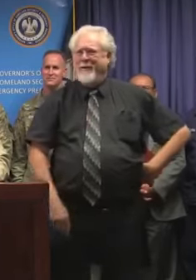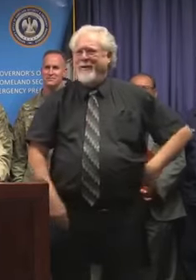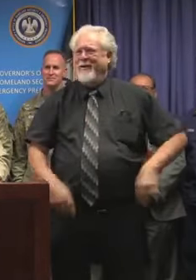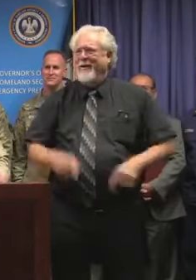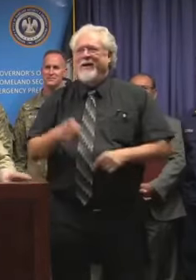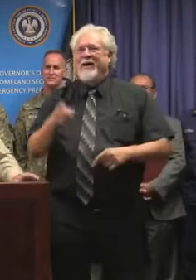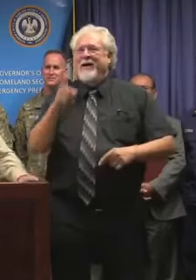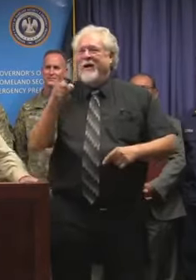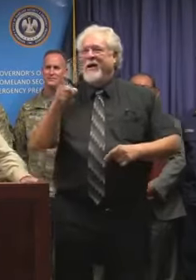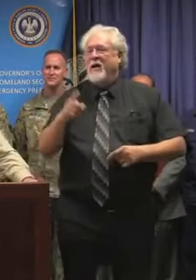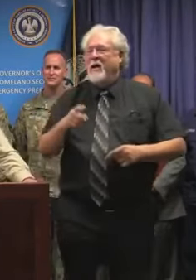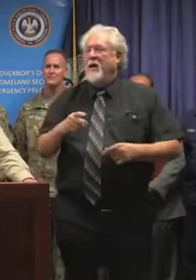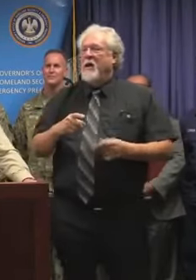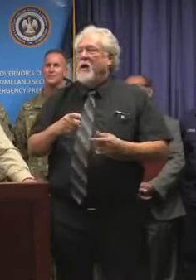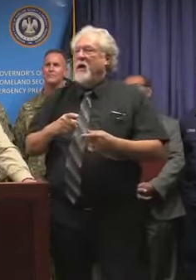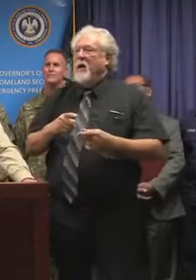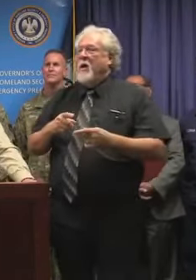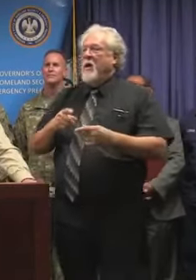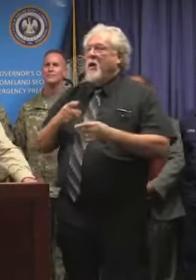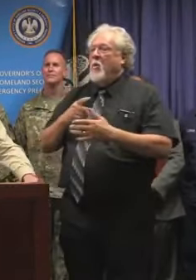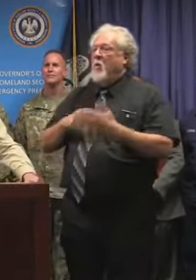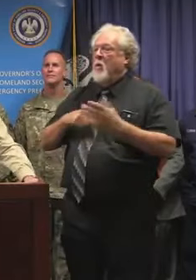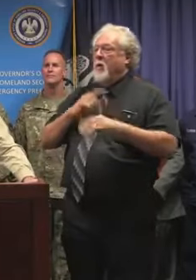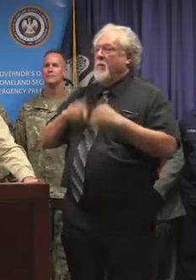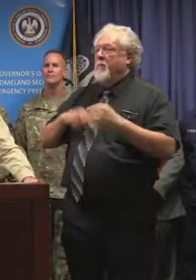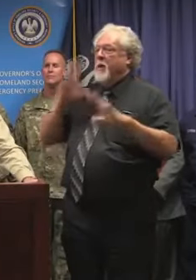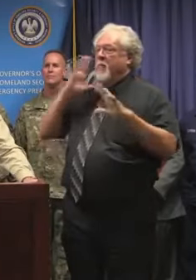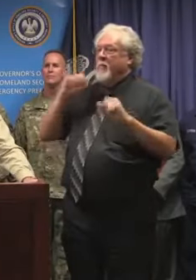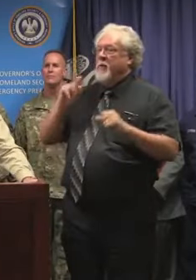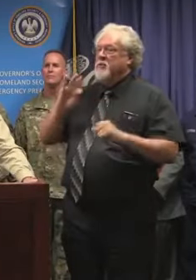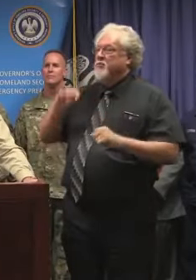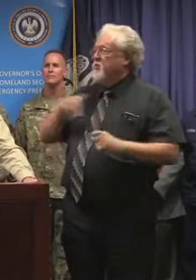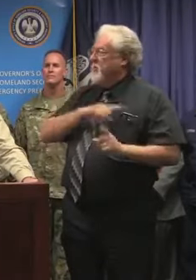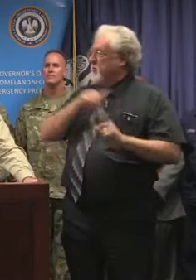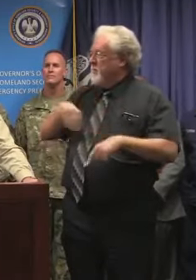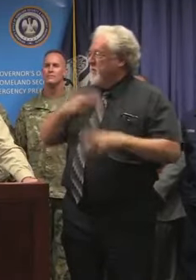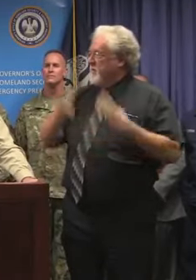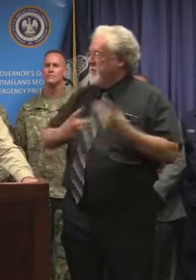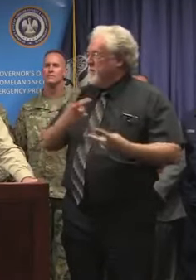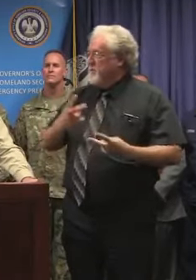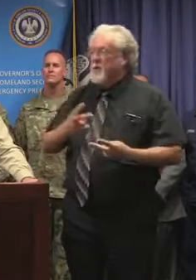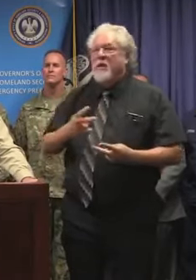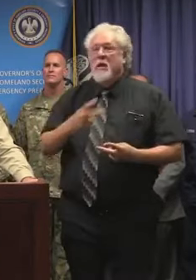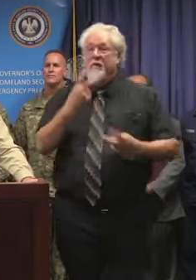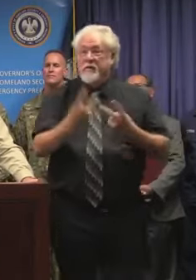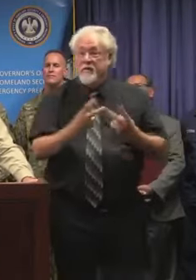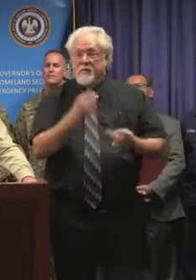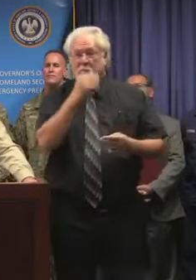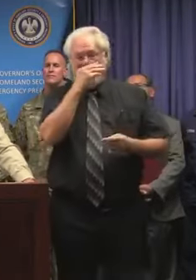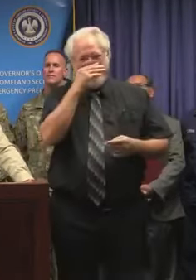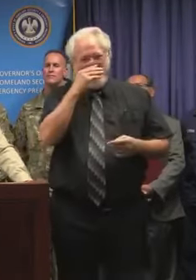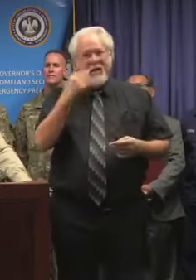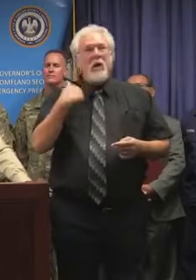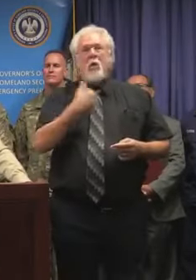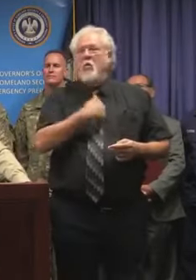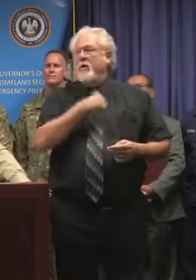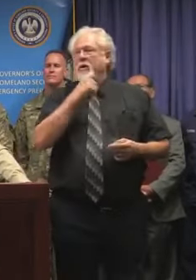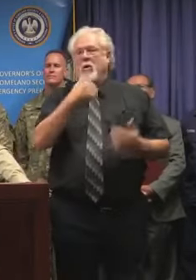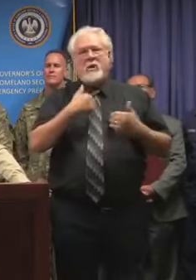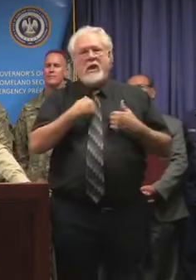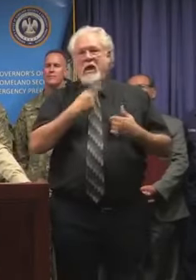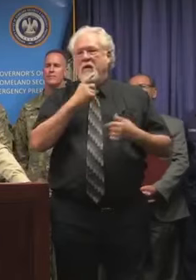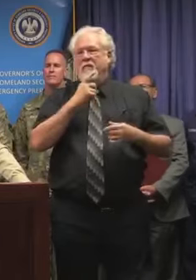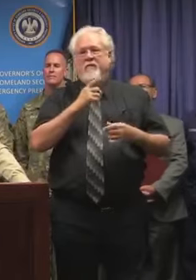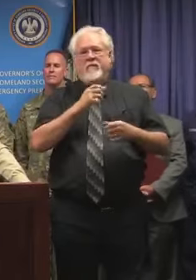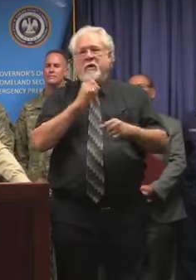Yes, ma'am. Is there any confirmation with President Trump making a visit here? His visit here? We do not have a